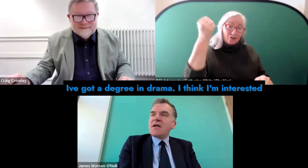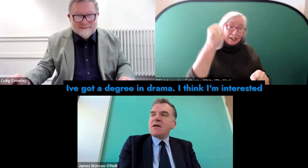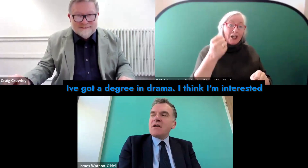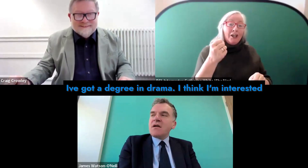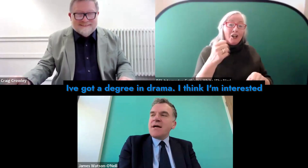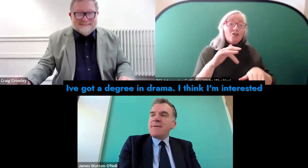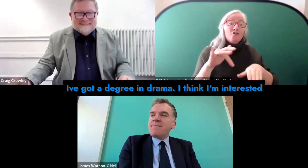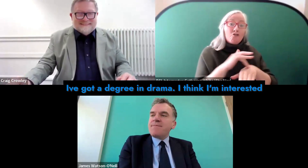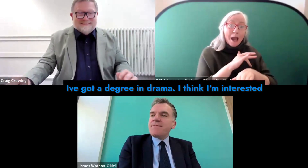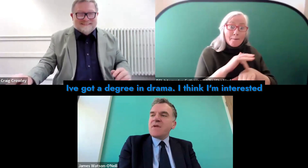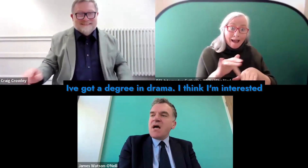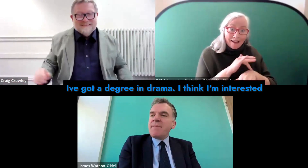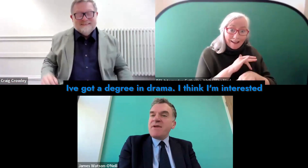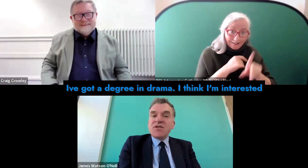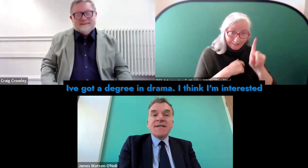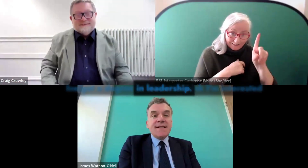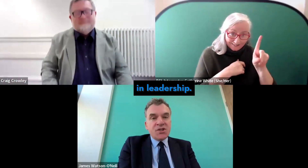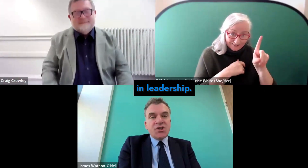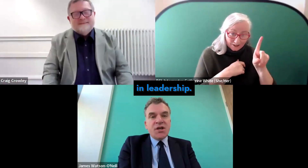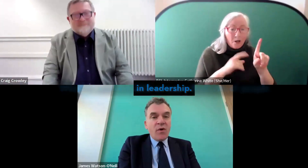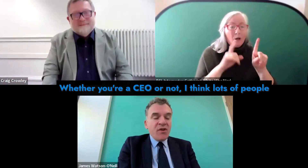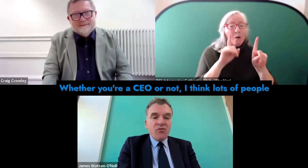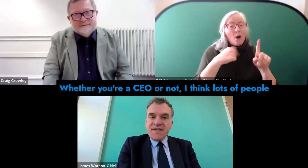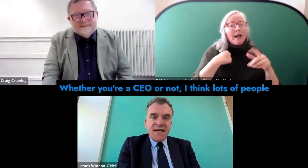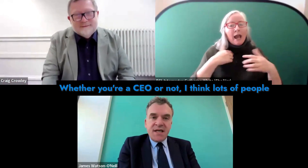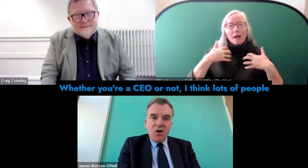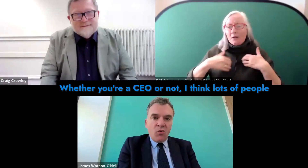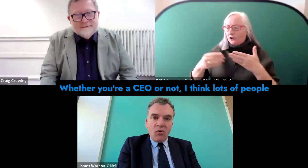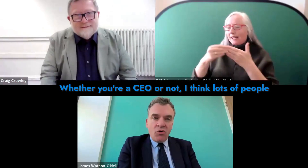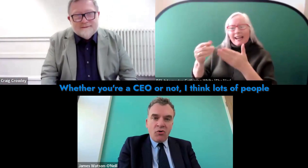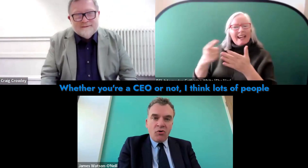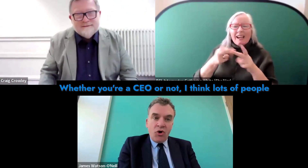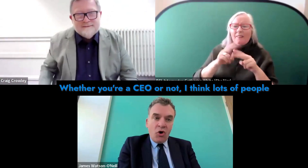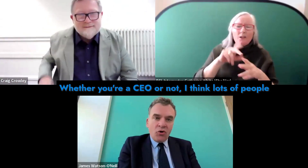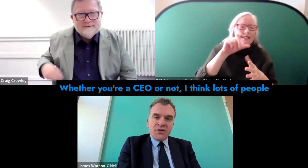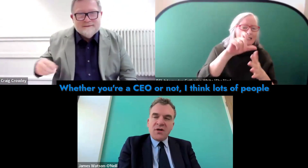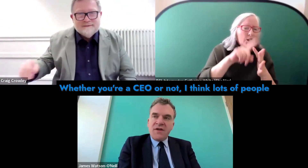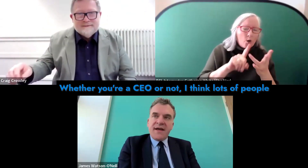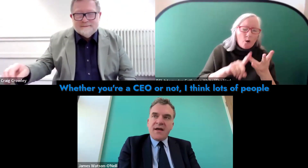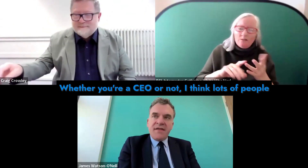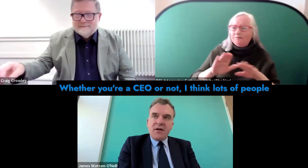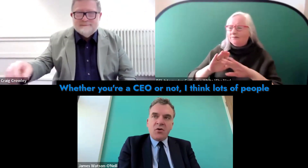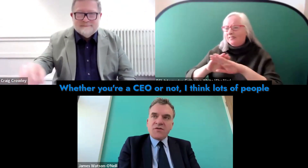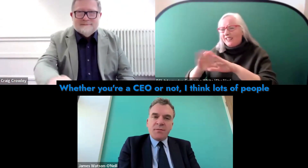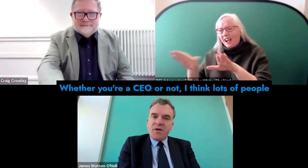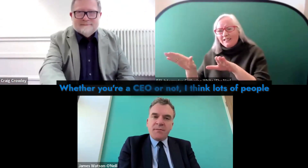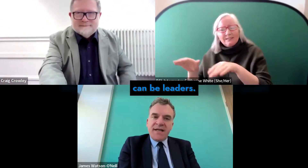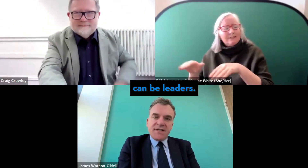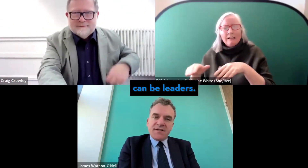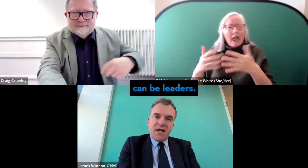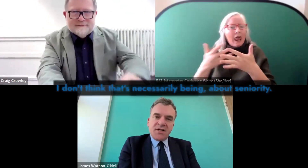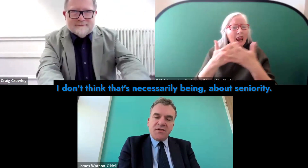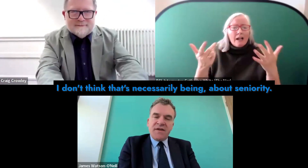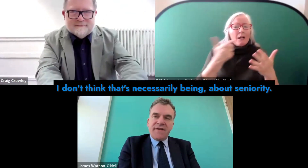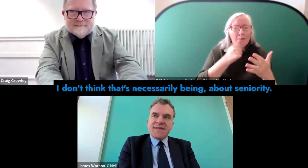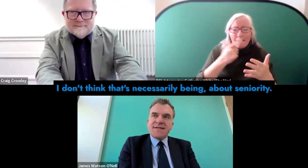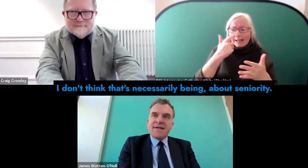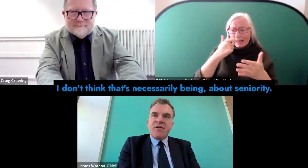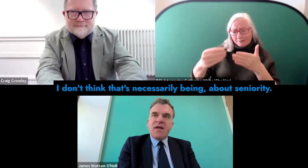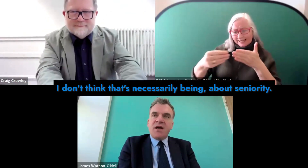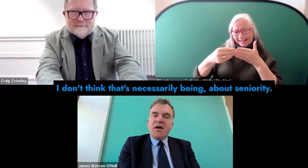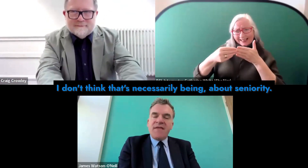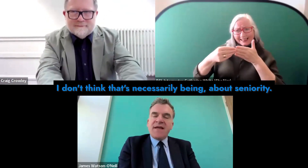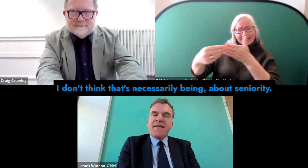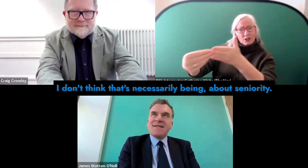I think I'm interested in leadership, whether you're a CEO or not. I think lots of people can be leaders. I don't think